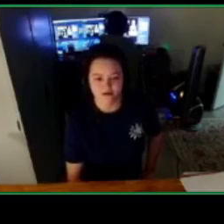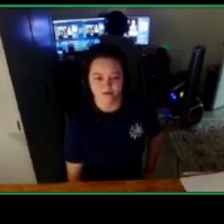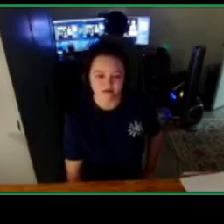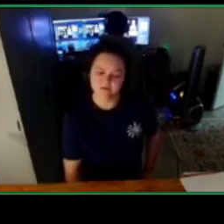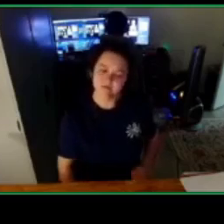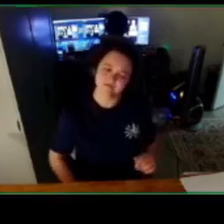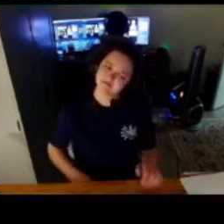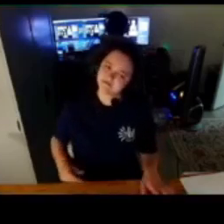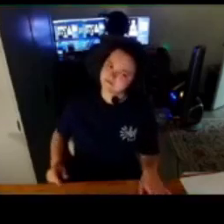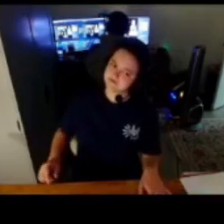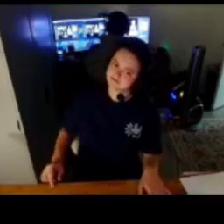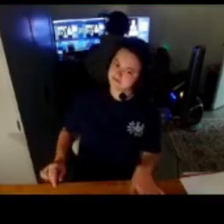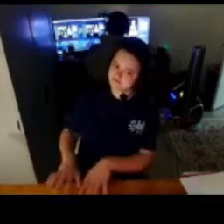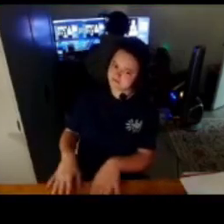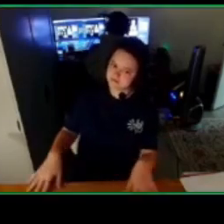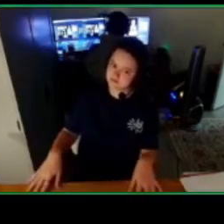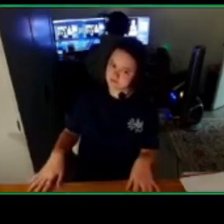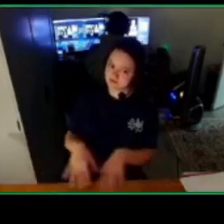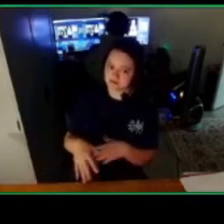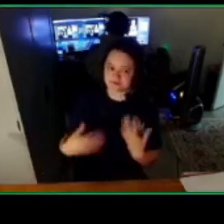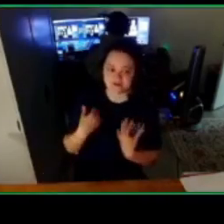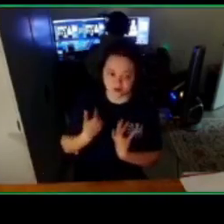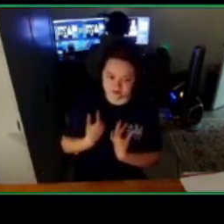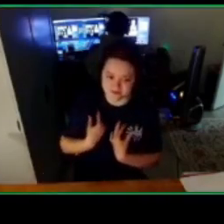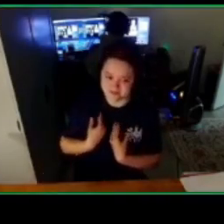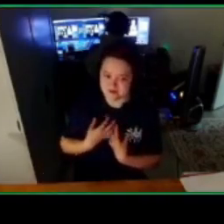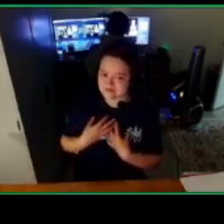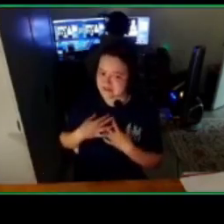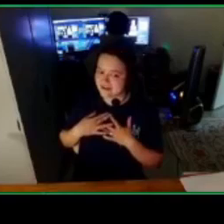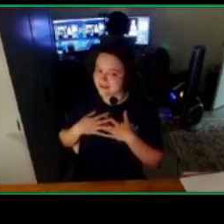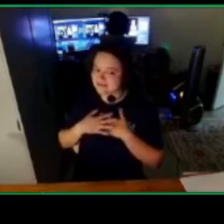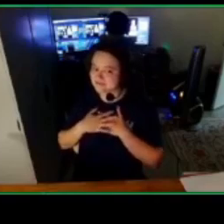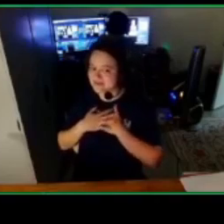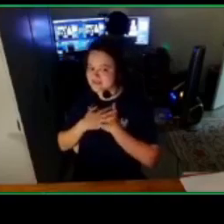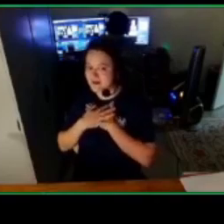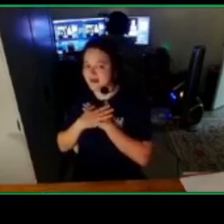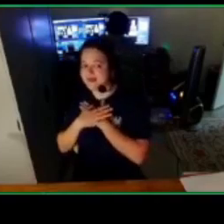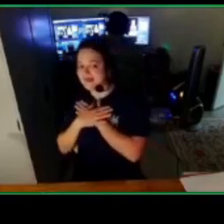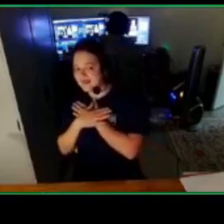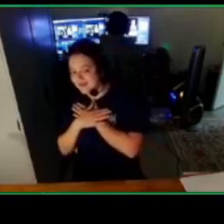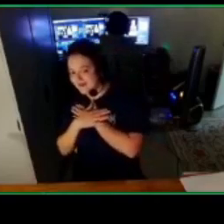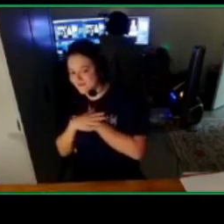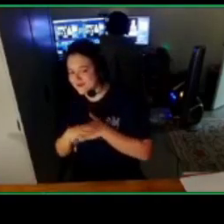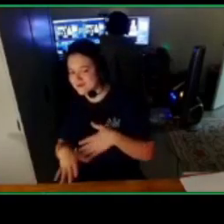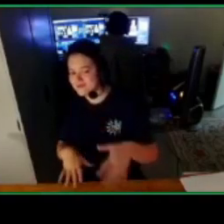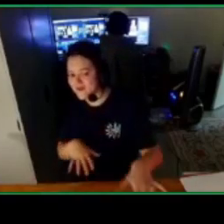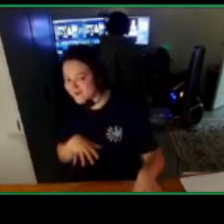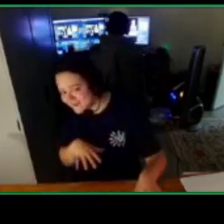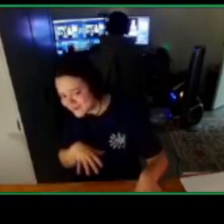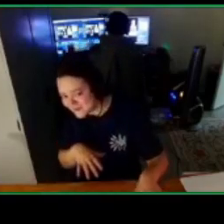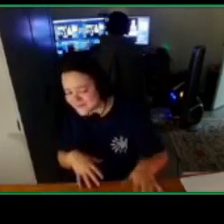like, this was whenever I was in college, so I was like, "That's my thing. What are you talking about?"